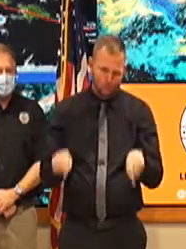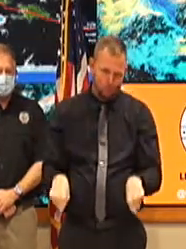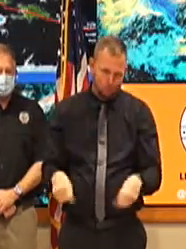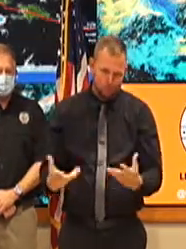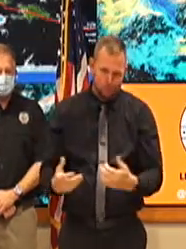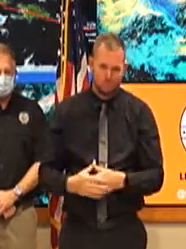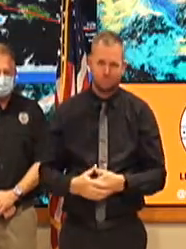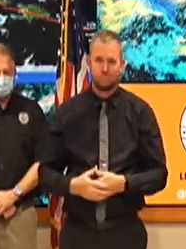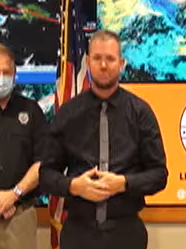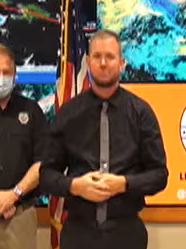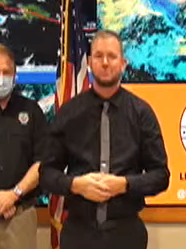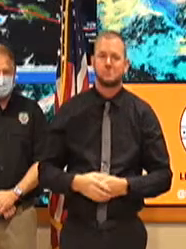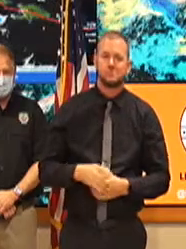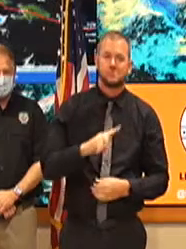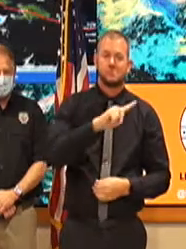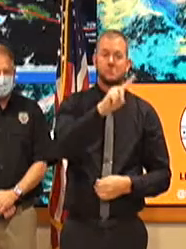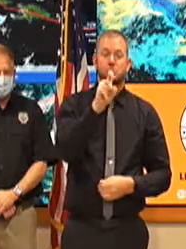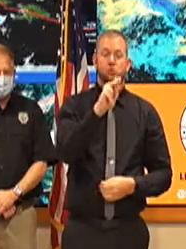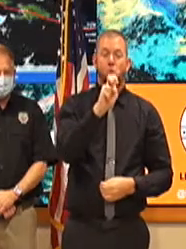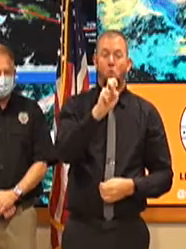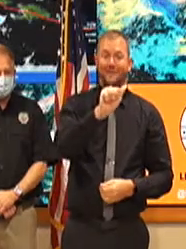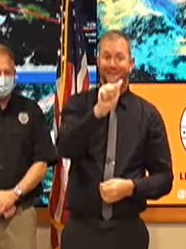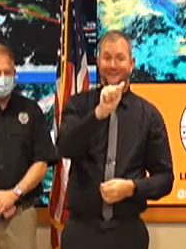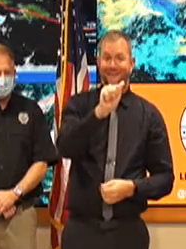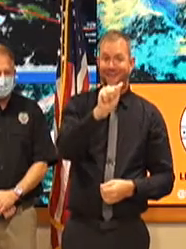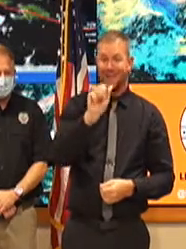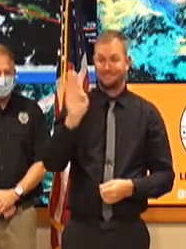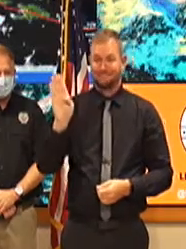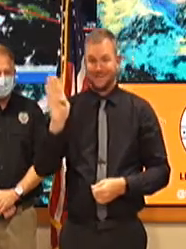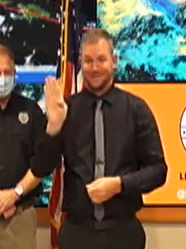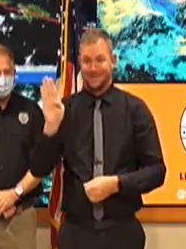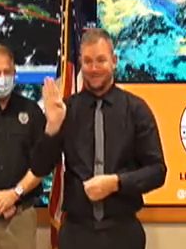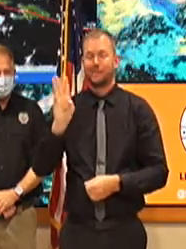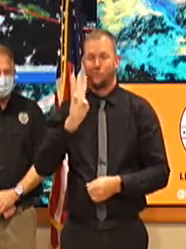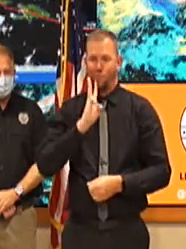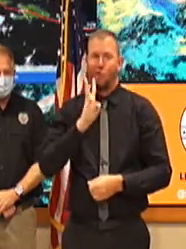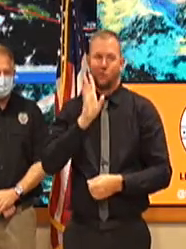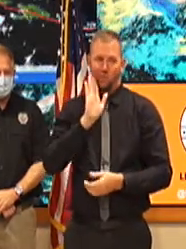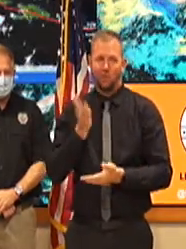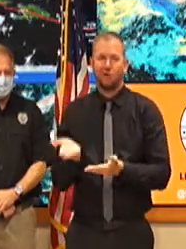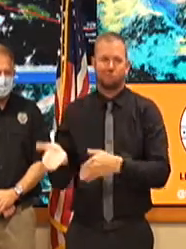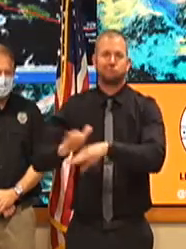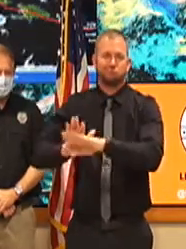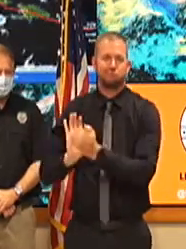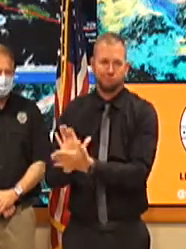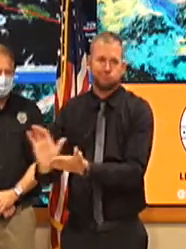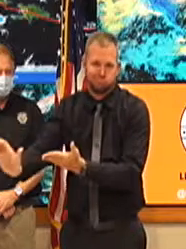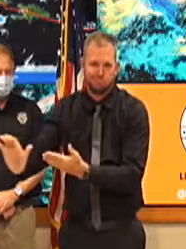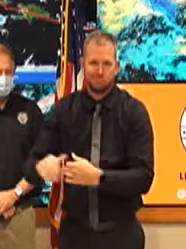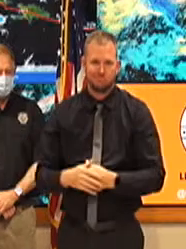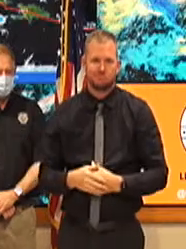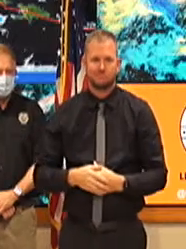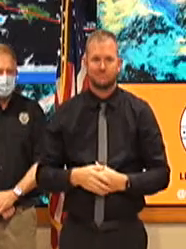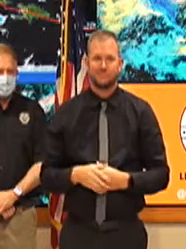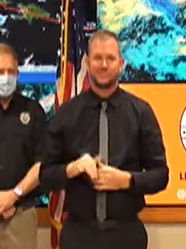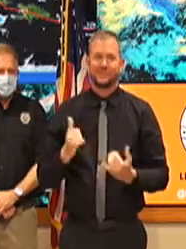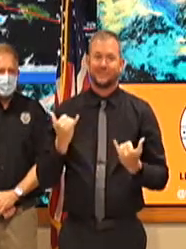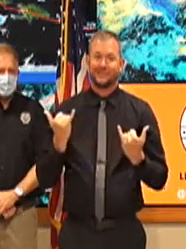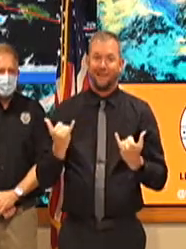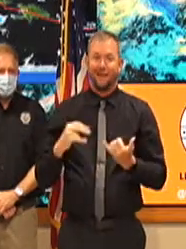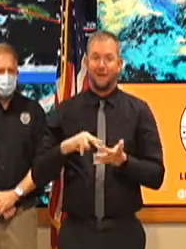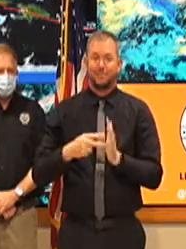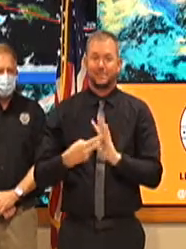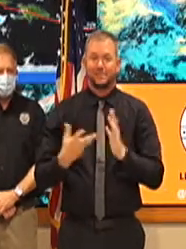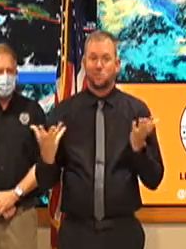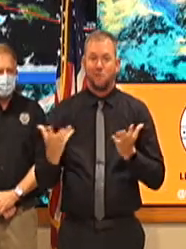effective immediately, I am formally declaring a voluntary evacuation of residents in evacuation zones A